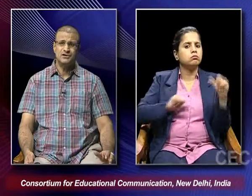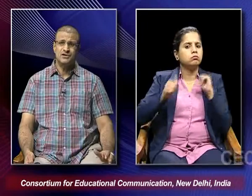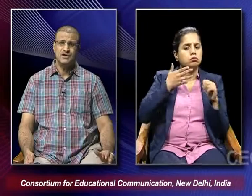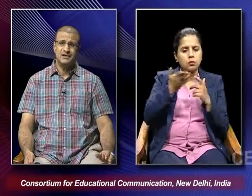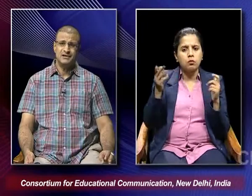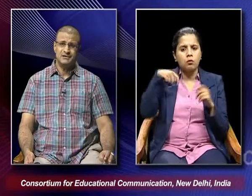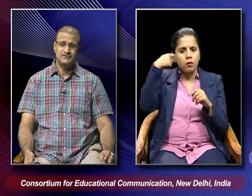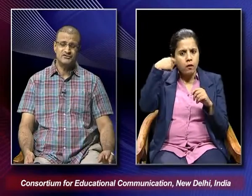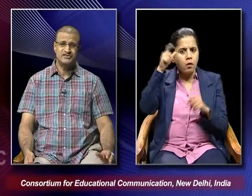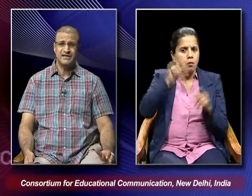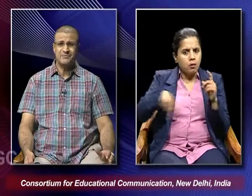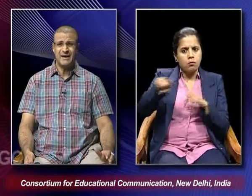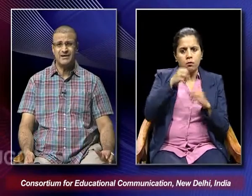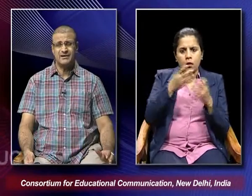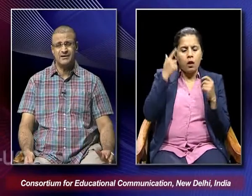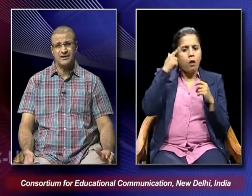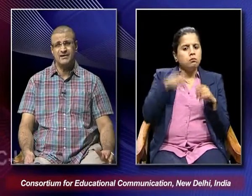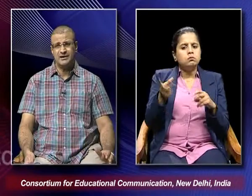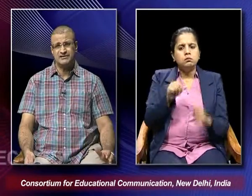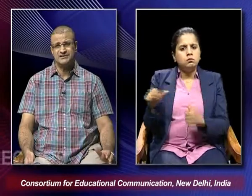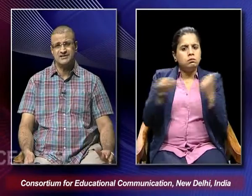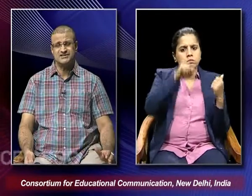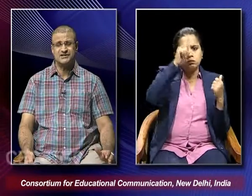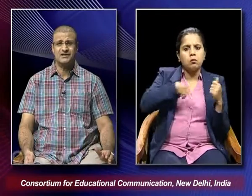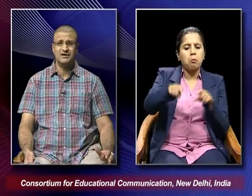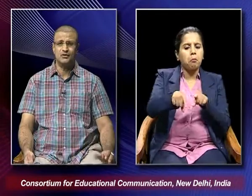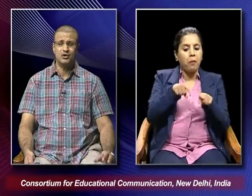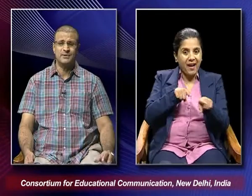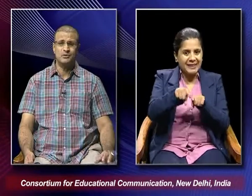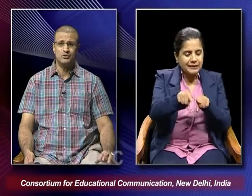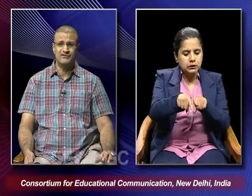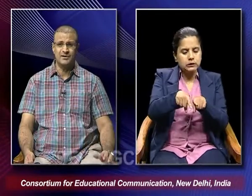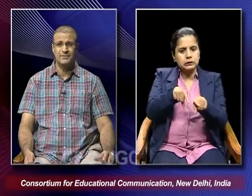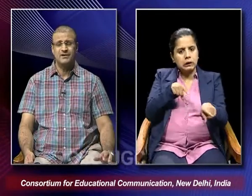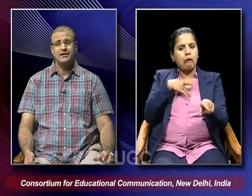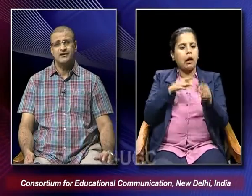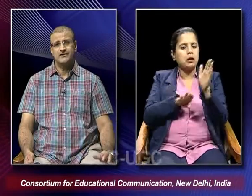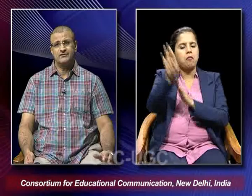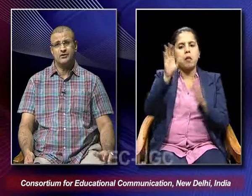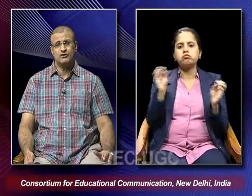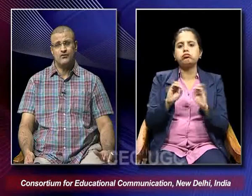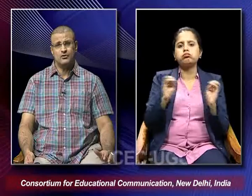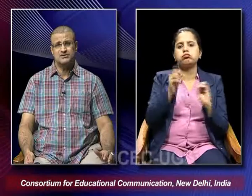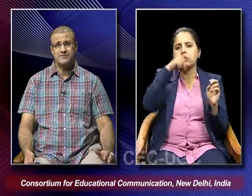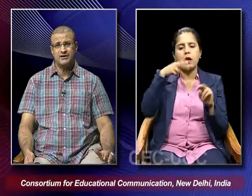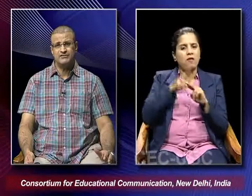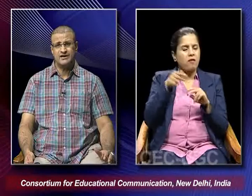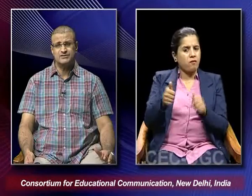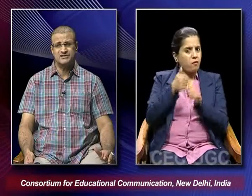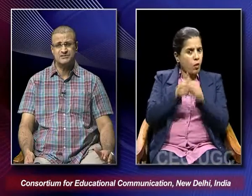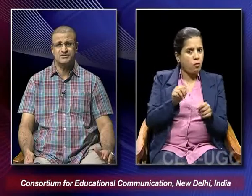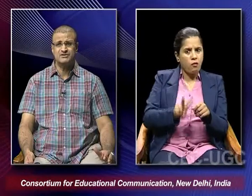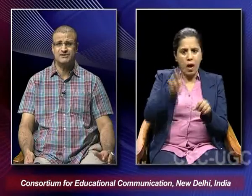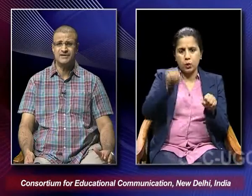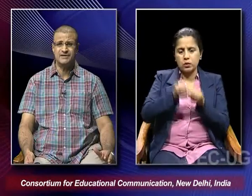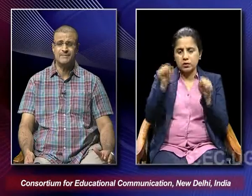was taking back India, in that sense that India would not be able to develop if it will not follow some kind of a value